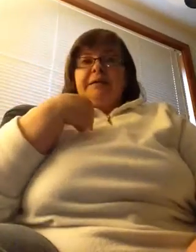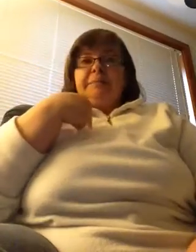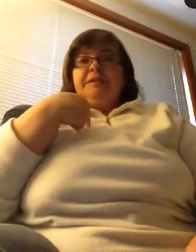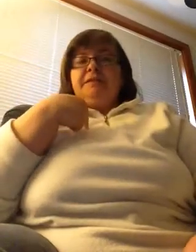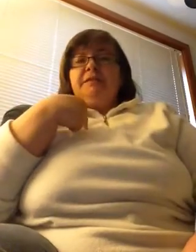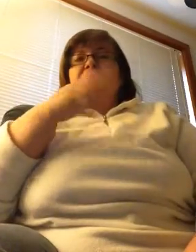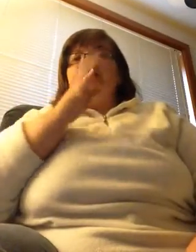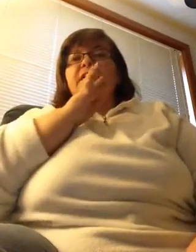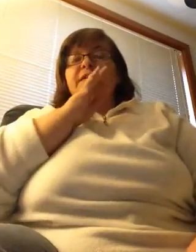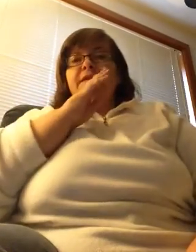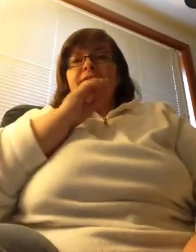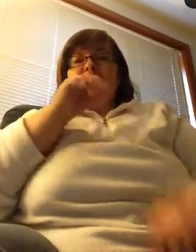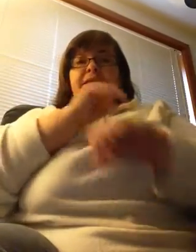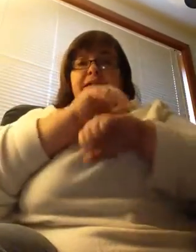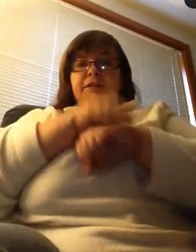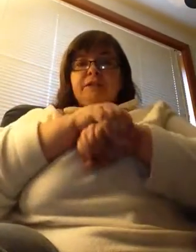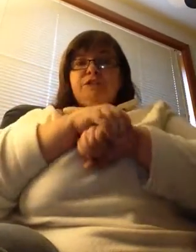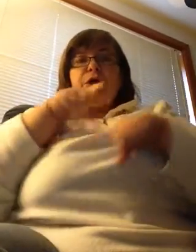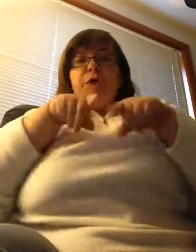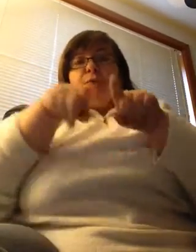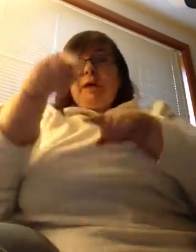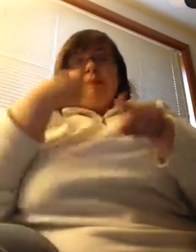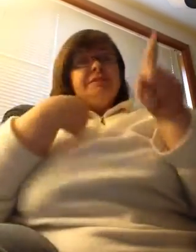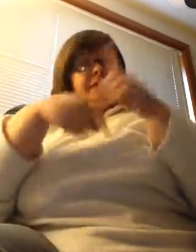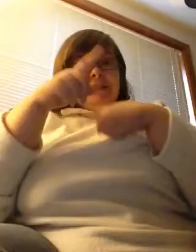I'm talking in English while I'm signing.